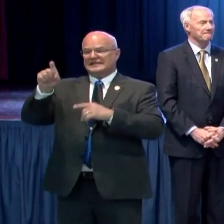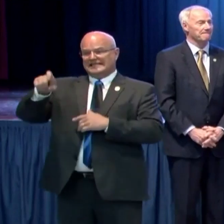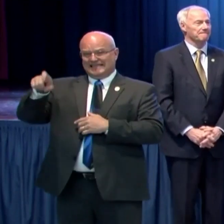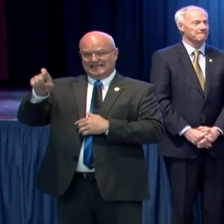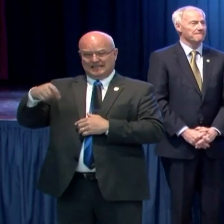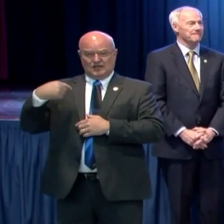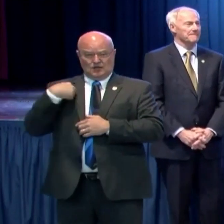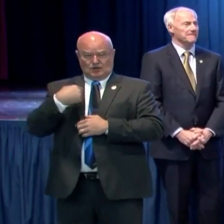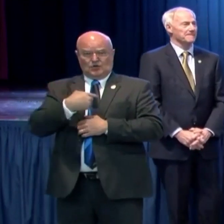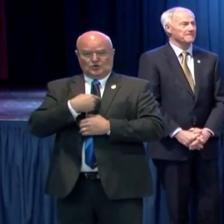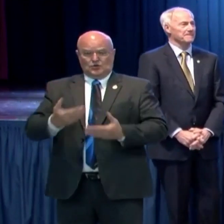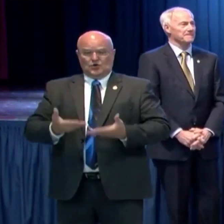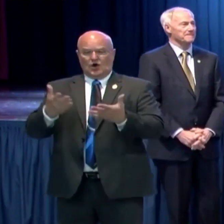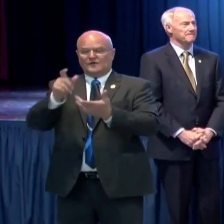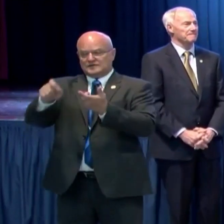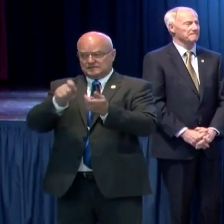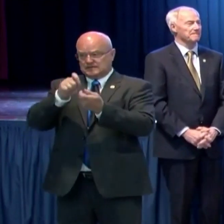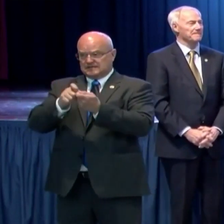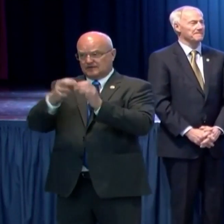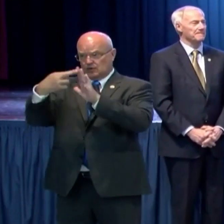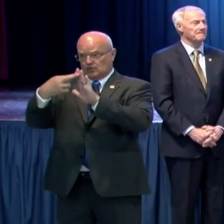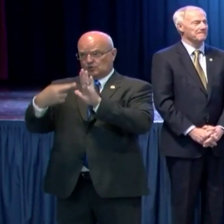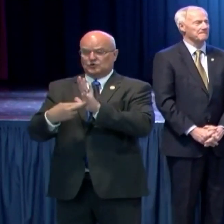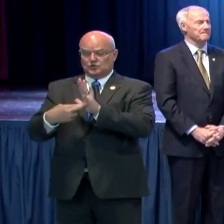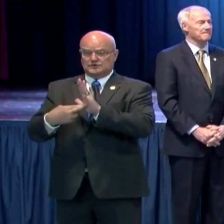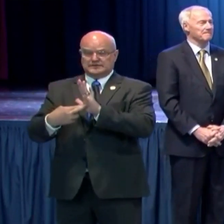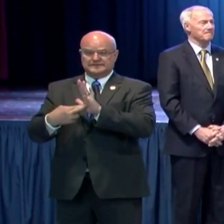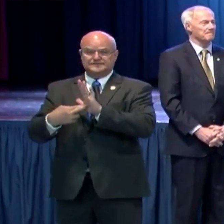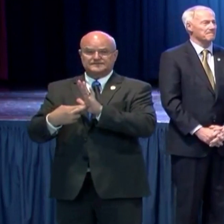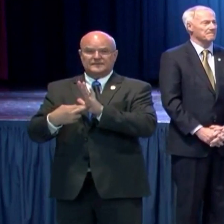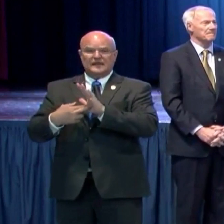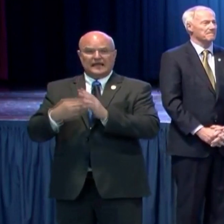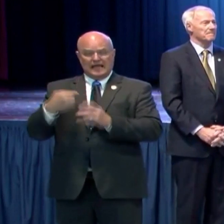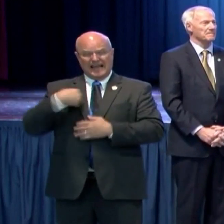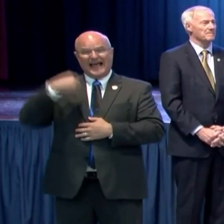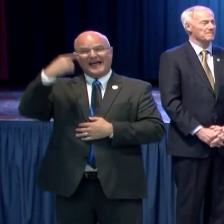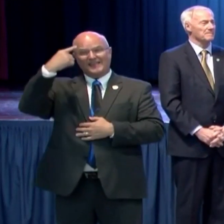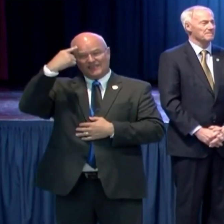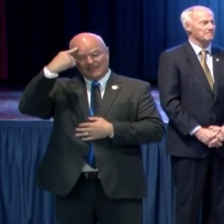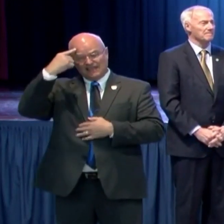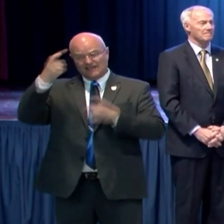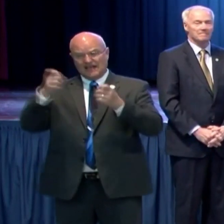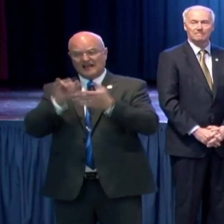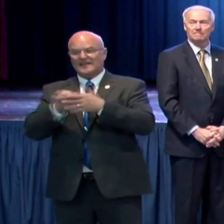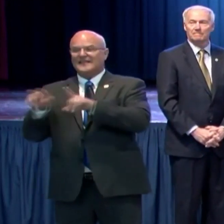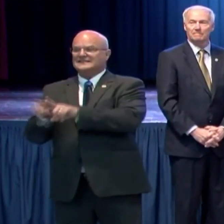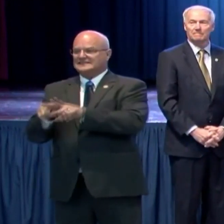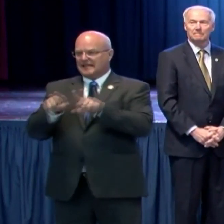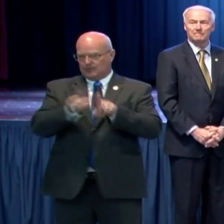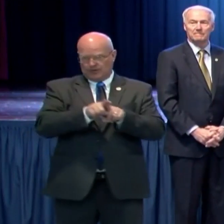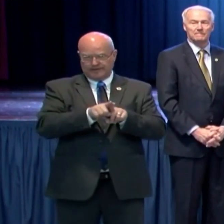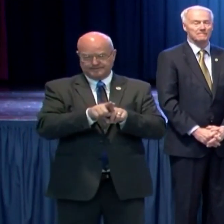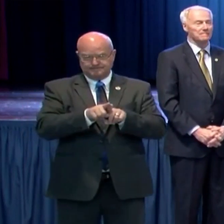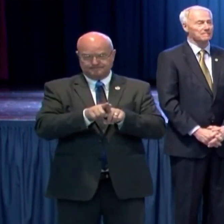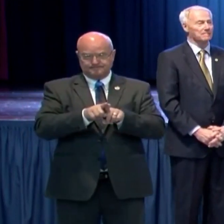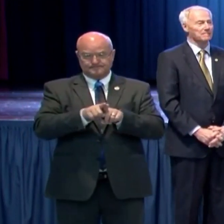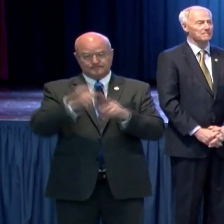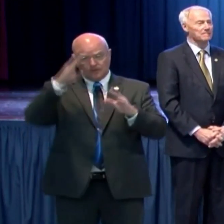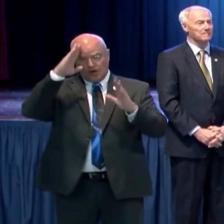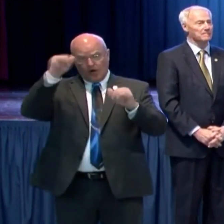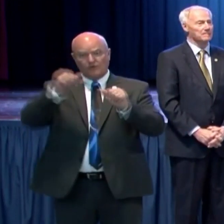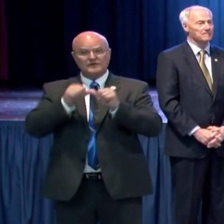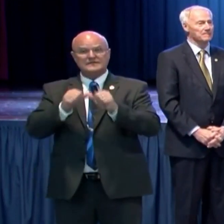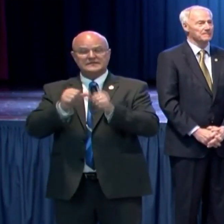we offer specific regulation. And I think we would handle that in the same way. Hopefully